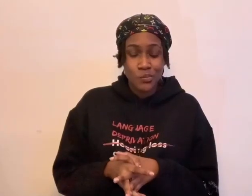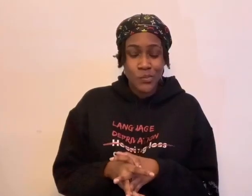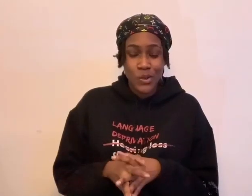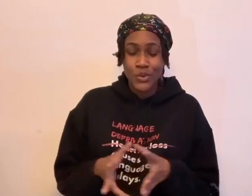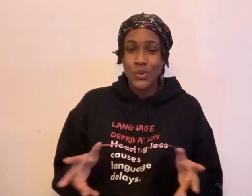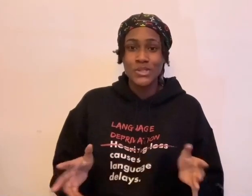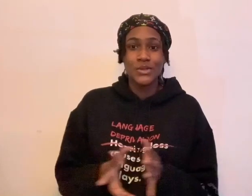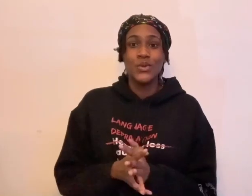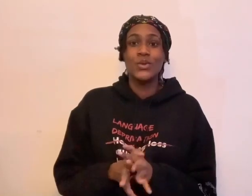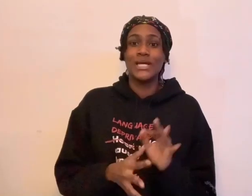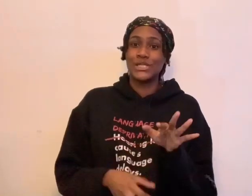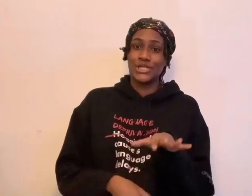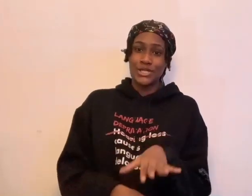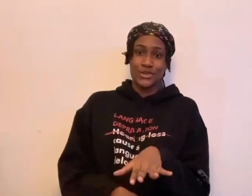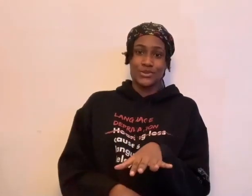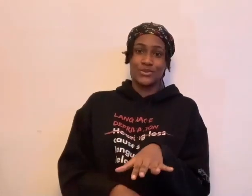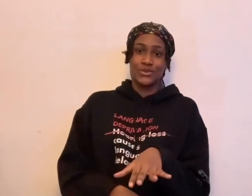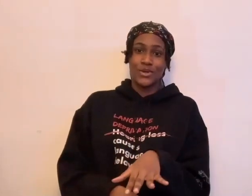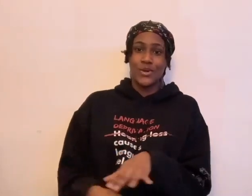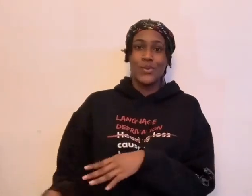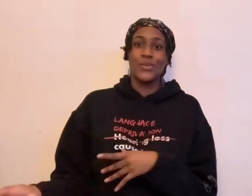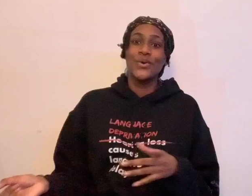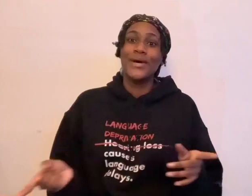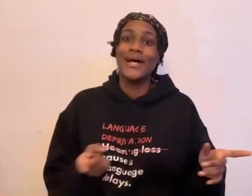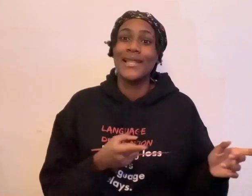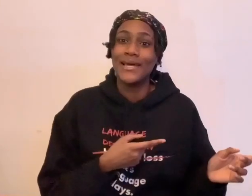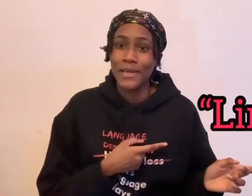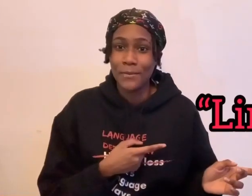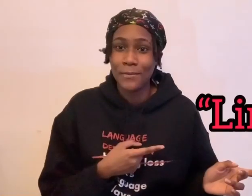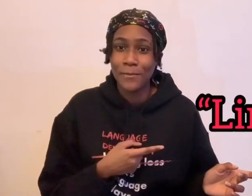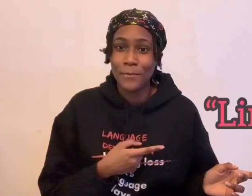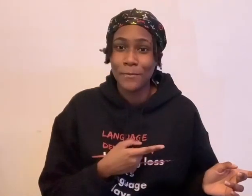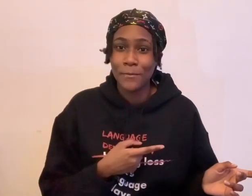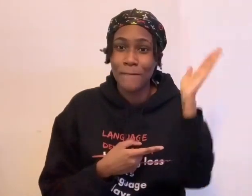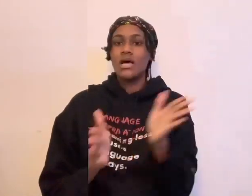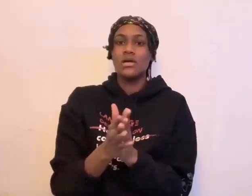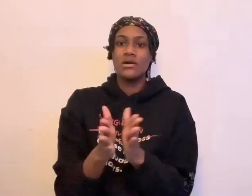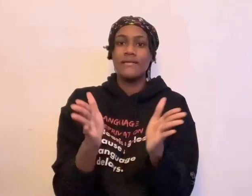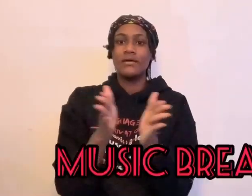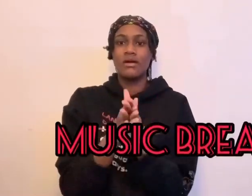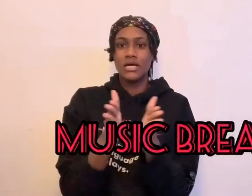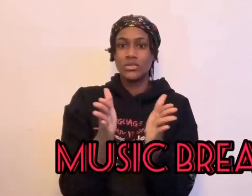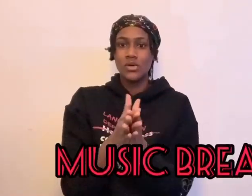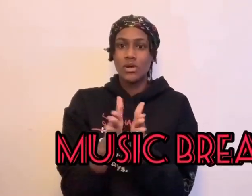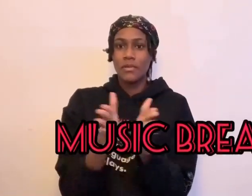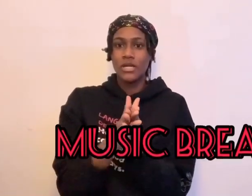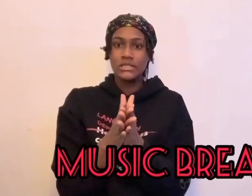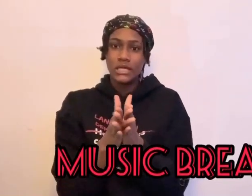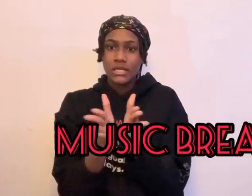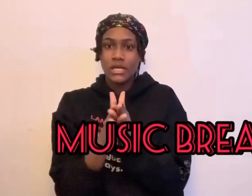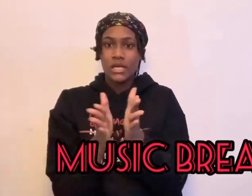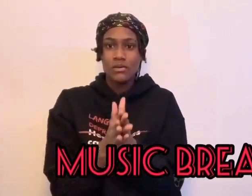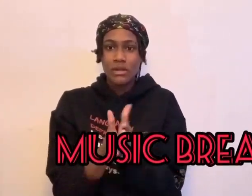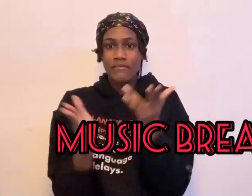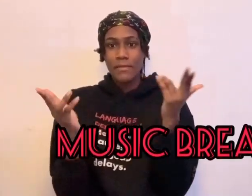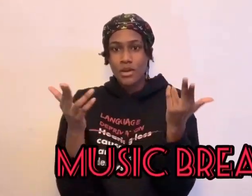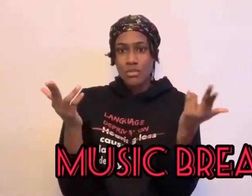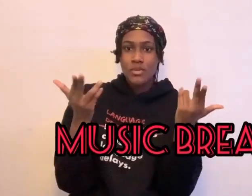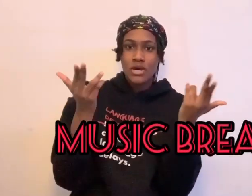We don't say we're going to chill, we're going to lane. I don't give a rat's all on a body thing. I know whenever people be on a body